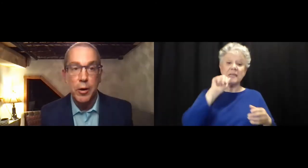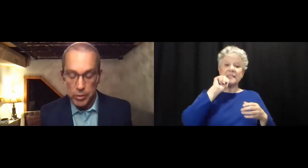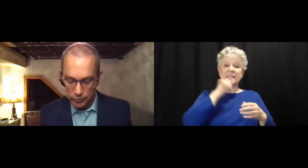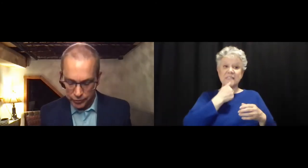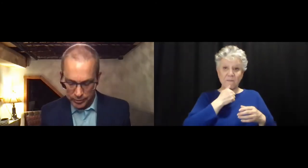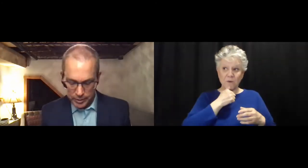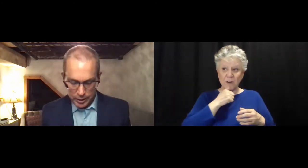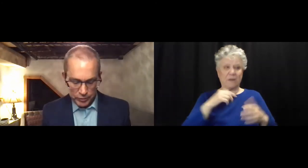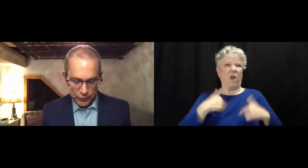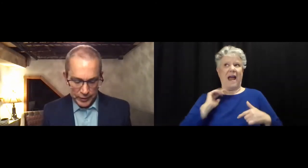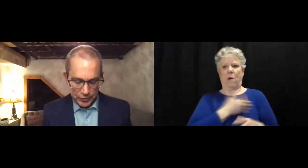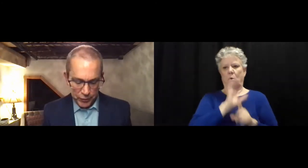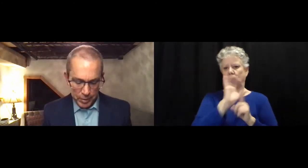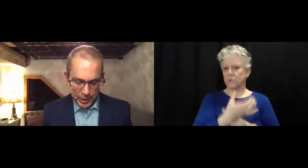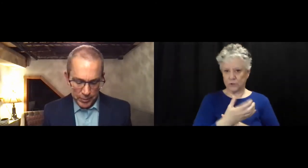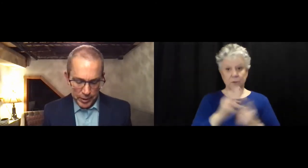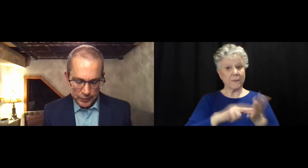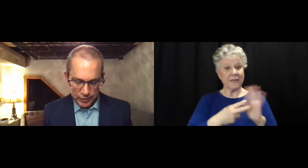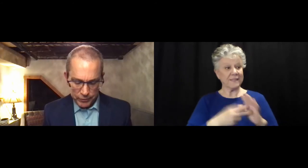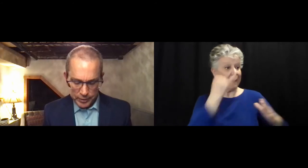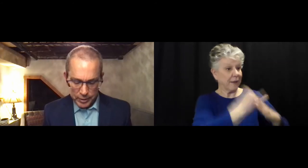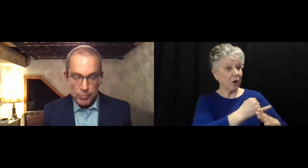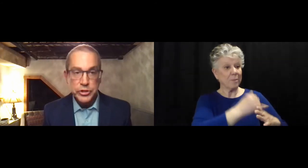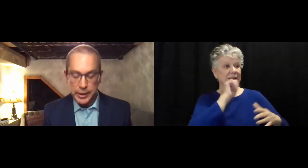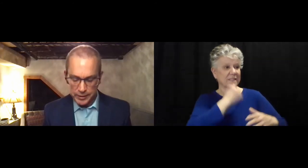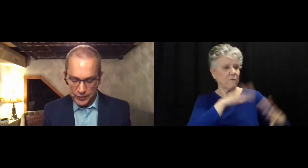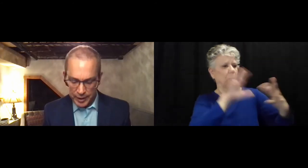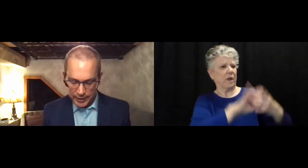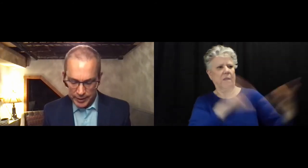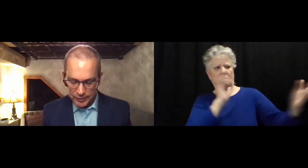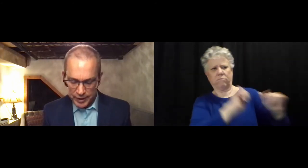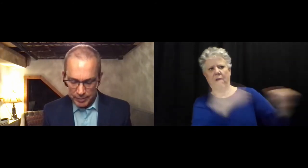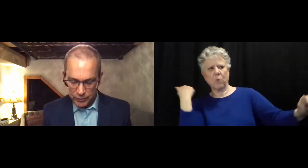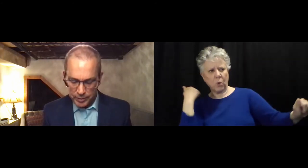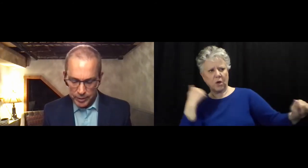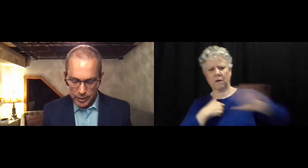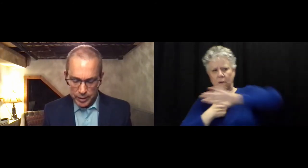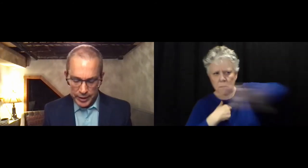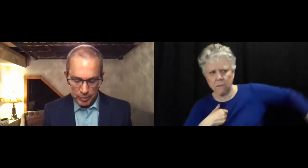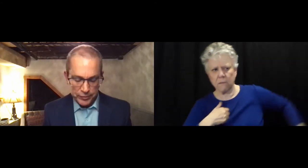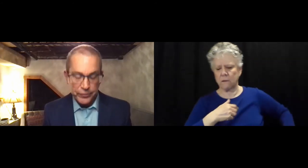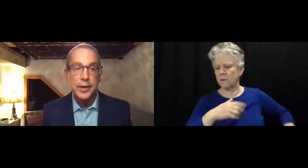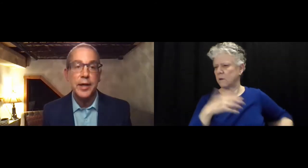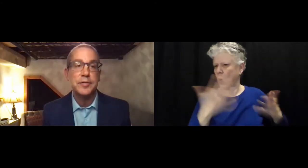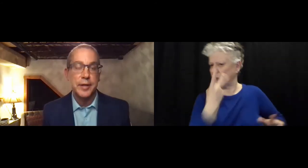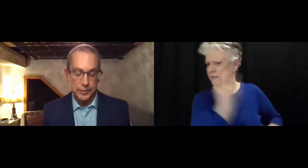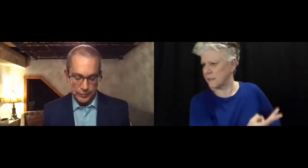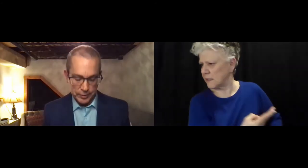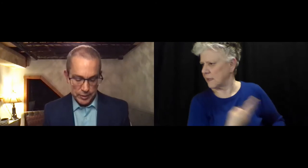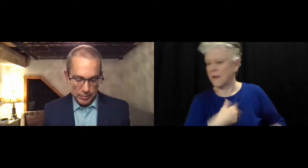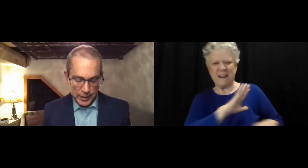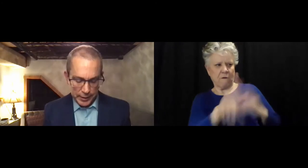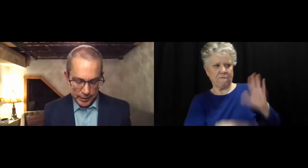case for our culture, which flees from impairment and suffering, pushing it aside and escaping from it, unable to find any